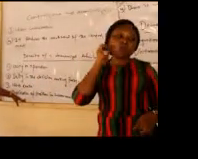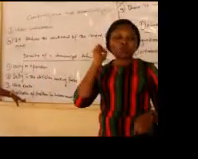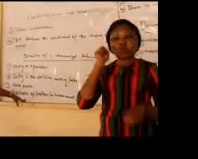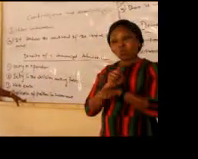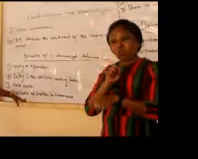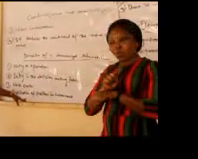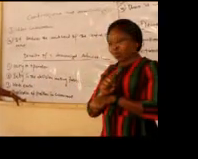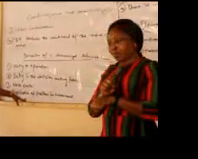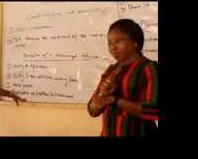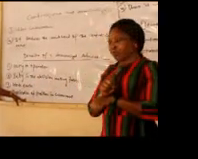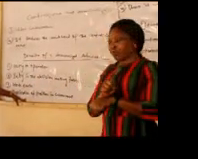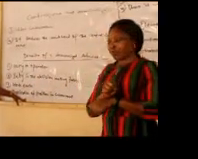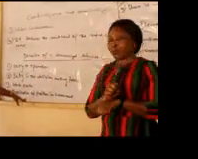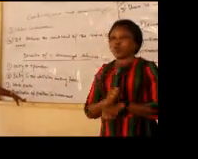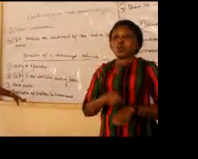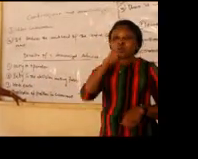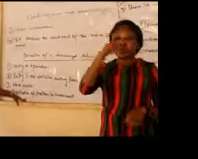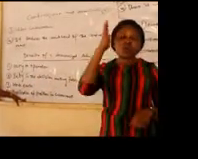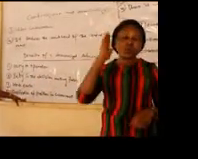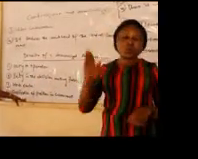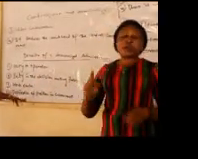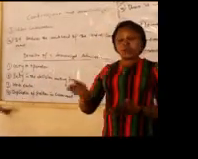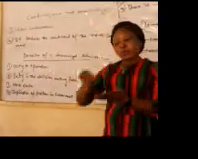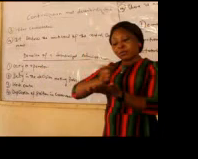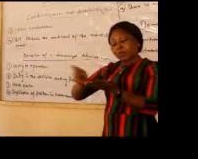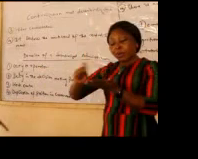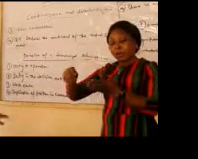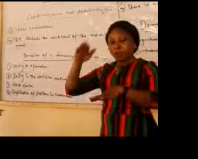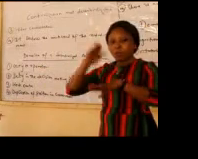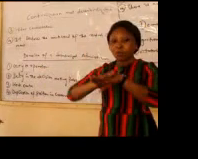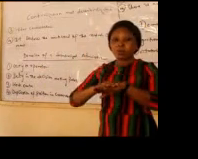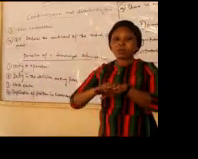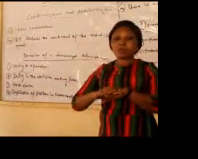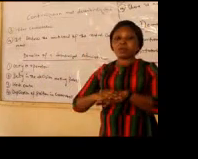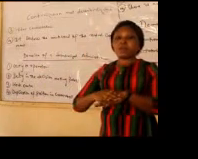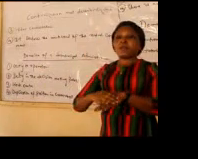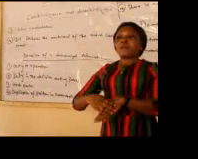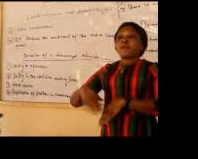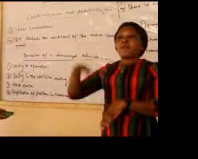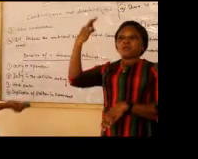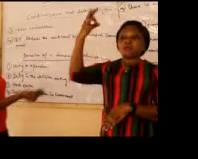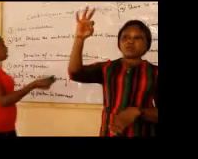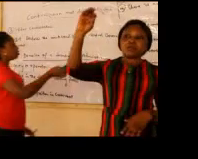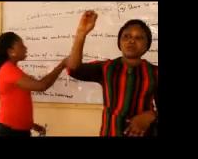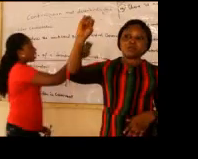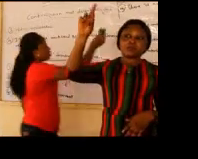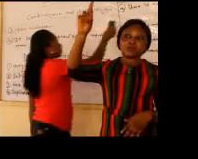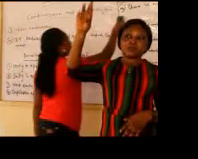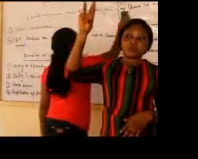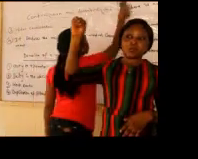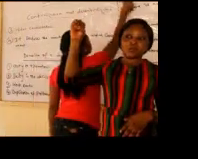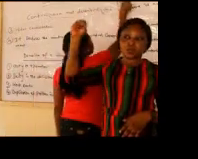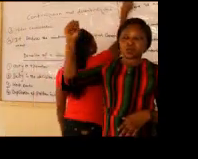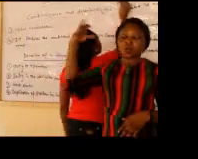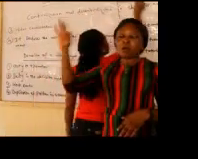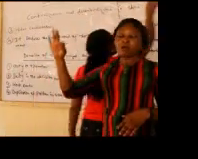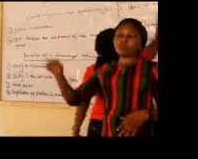going to write on the forms of decentralization. Forms of what?